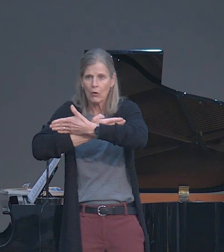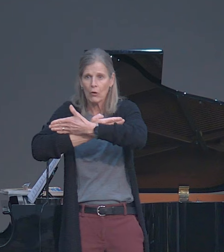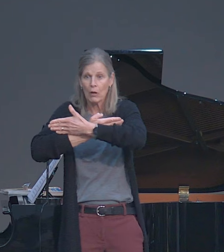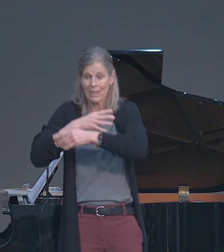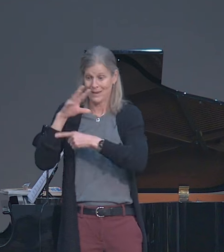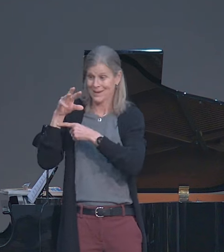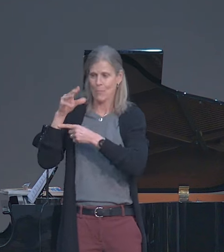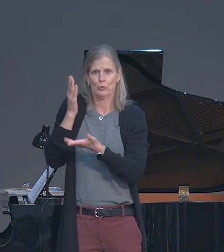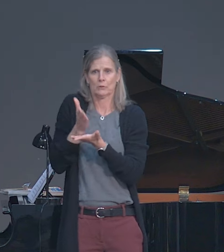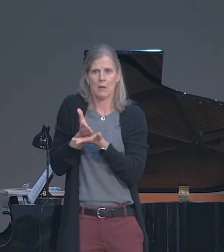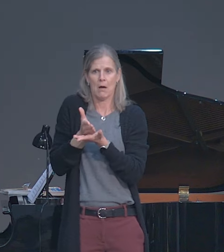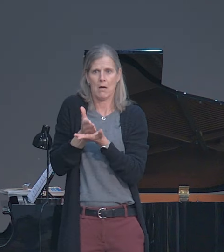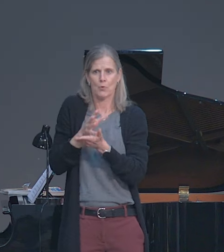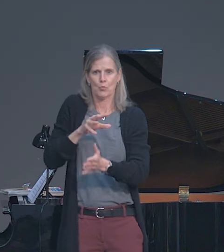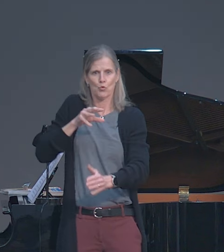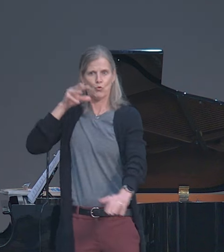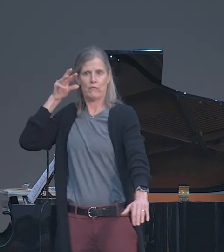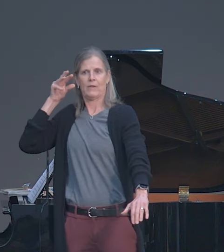camera stopped.